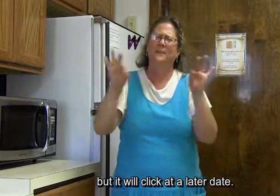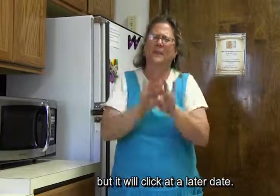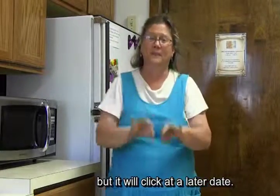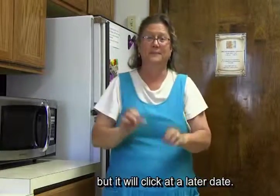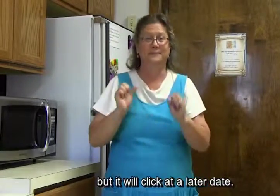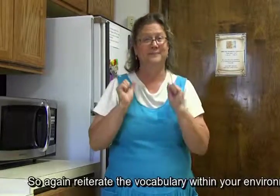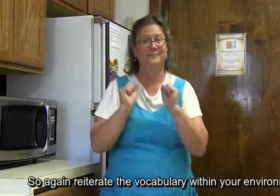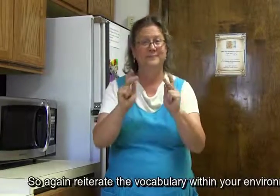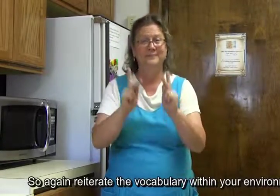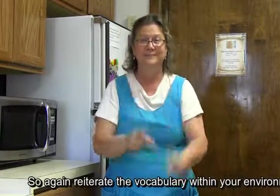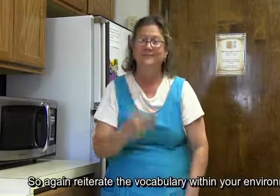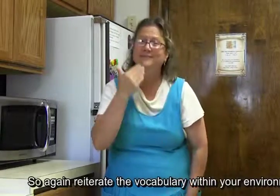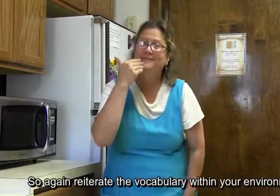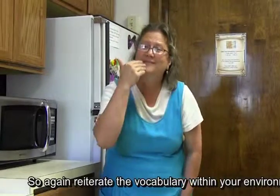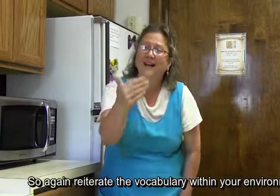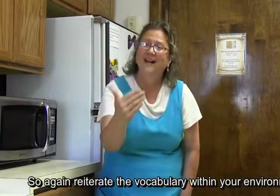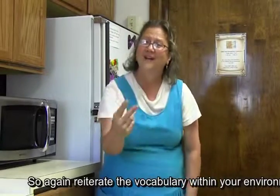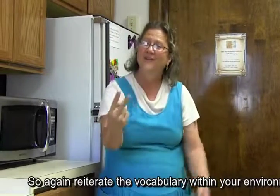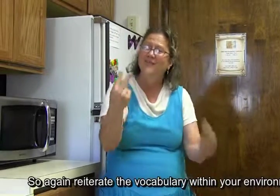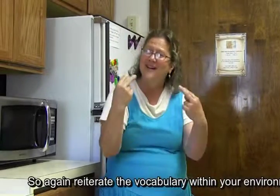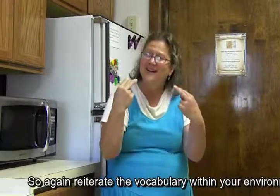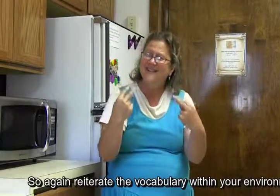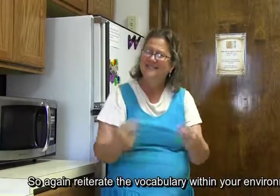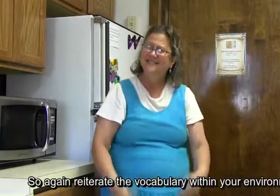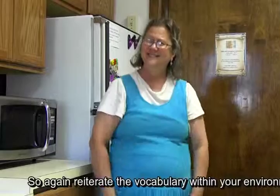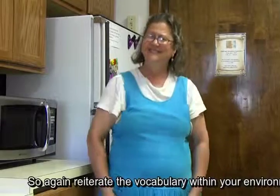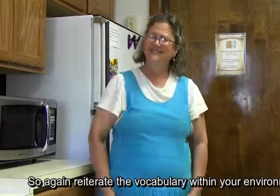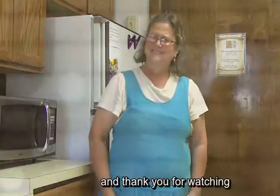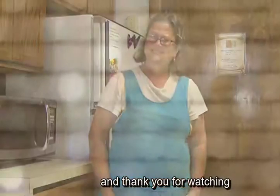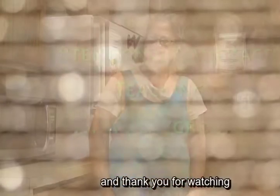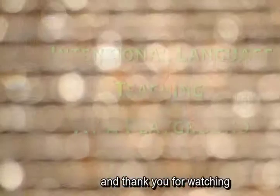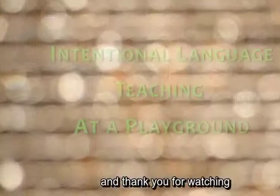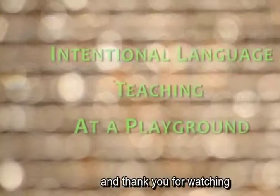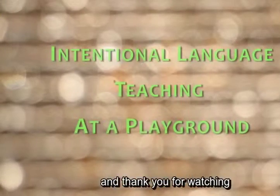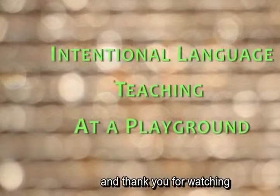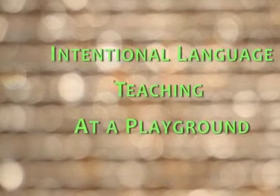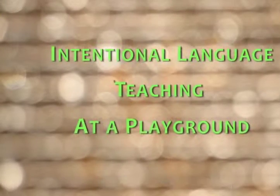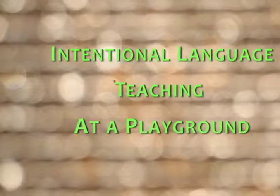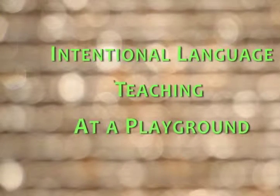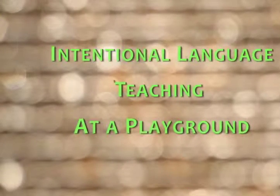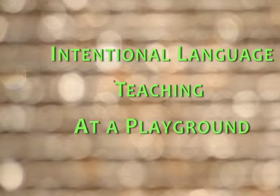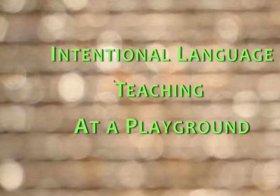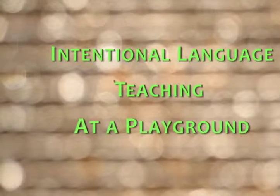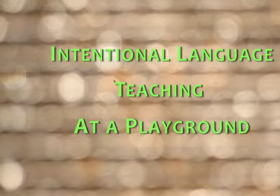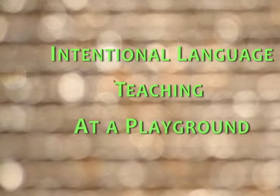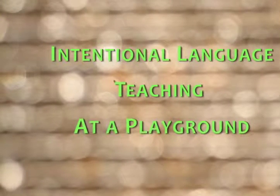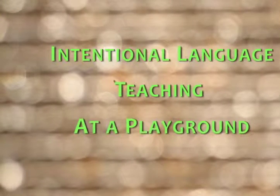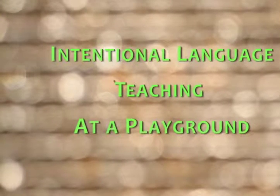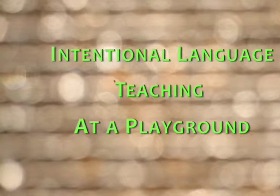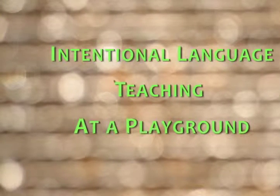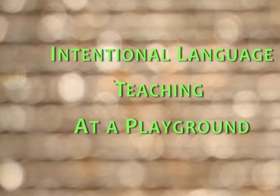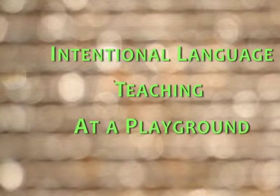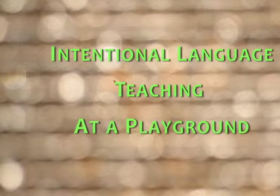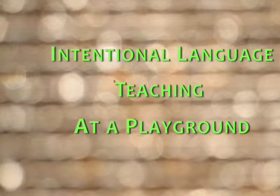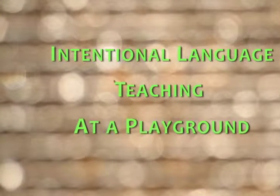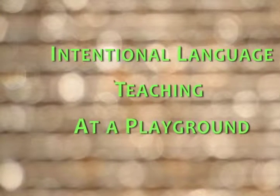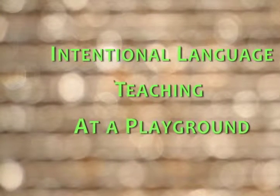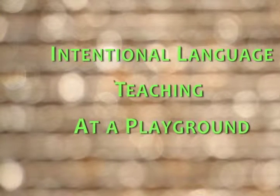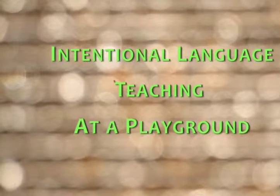date. So again, reiterate the vocabulary within your environment. And thank you for watching. Intentional language teaching at